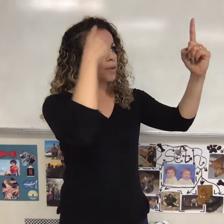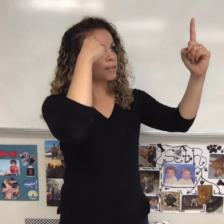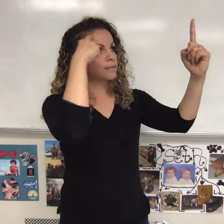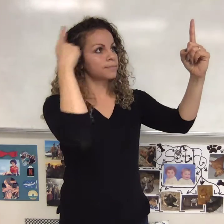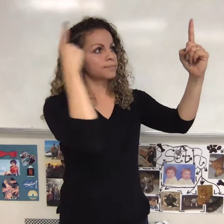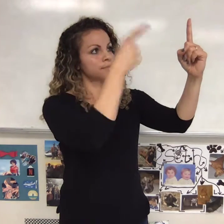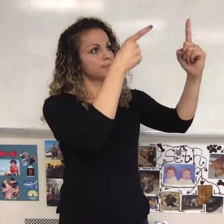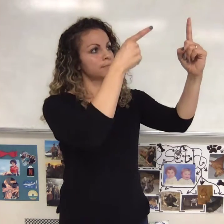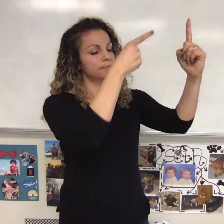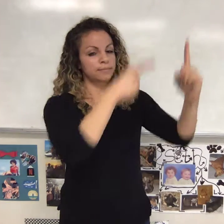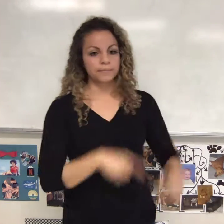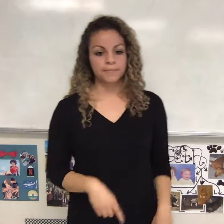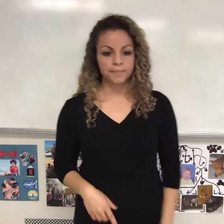point.